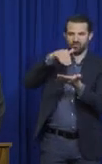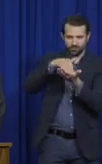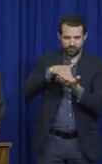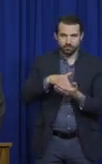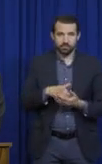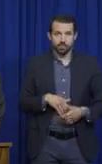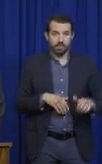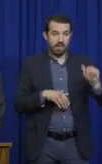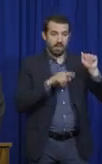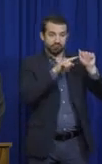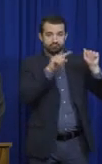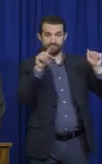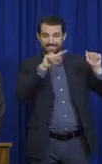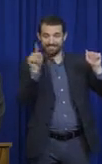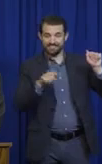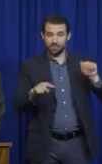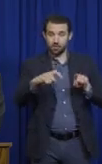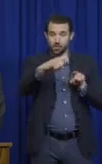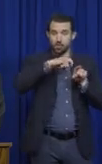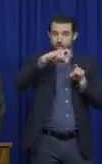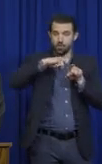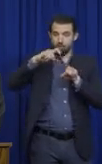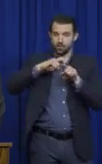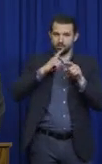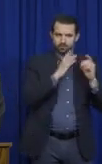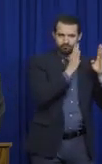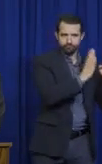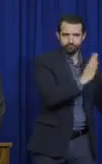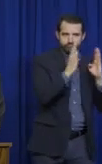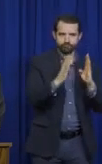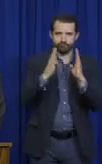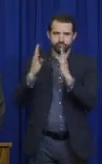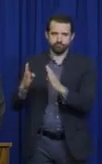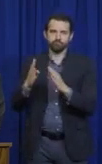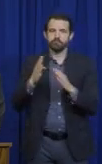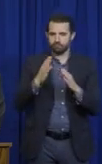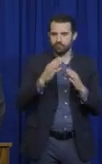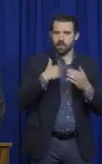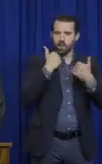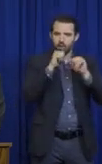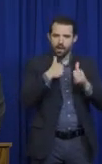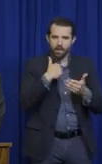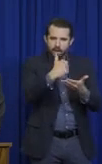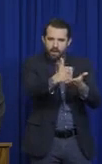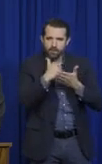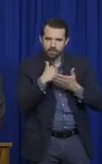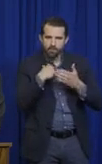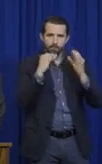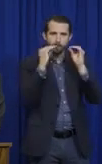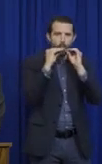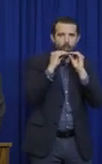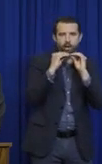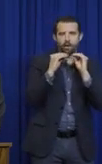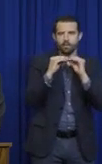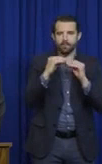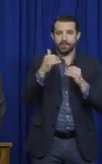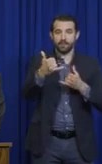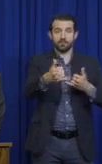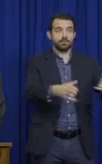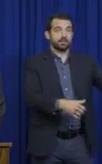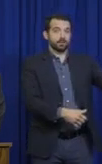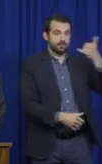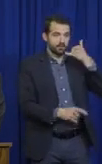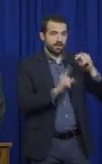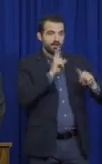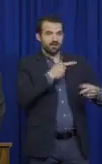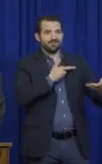Wednesdays to decrease the call volume so that the phone line stays stable. We added 100 people from